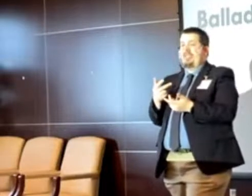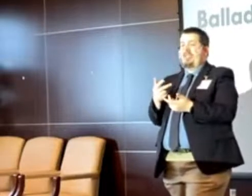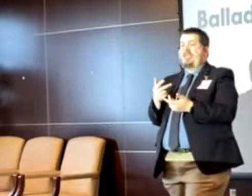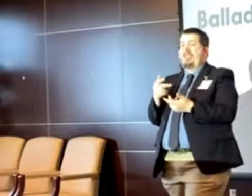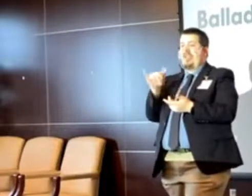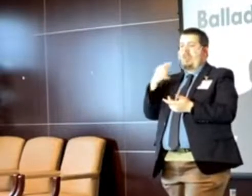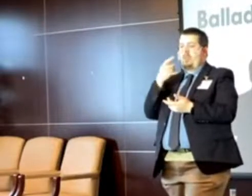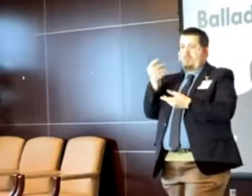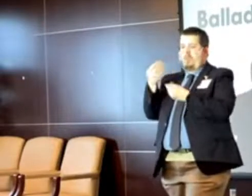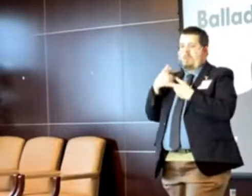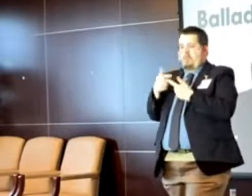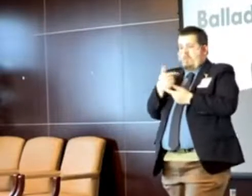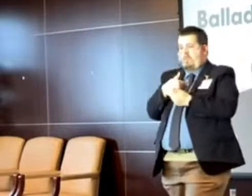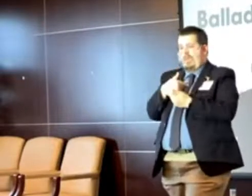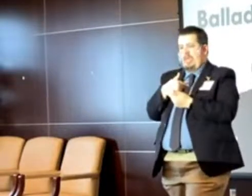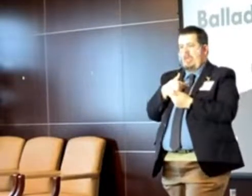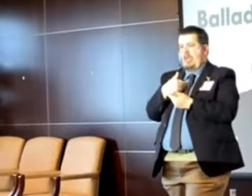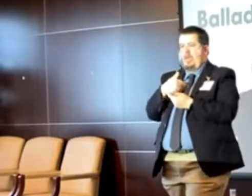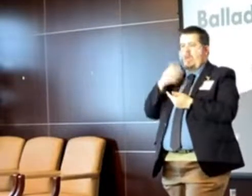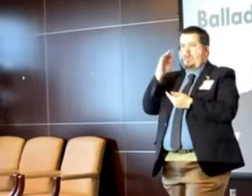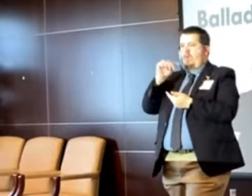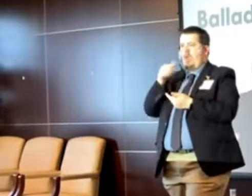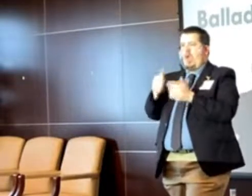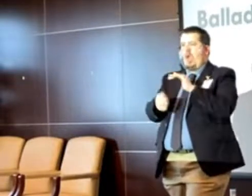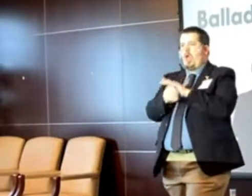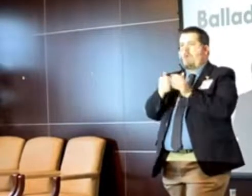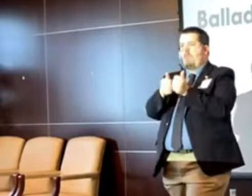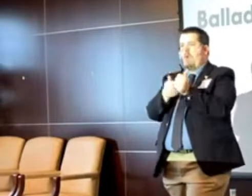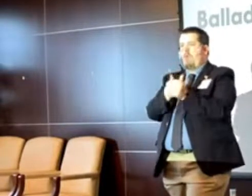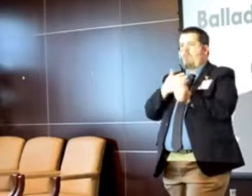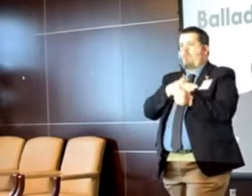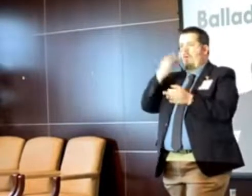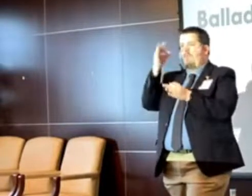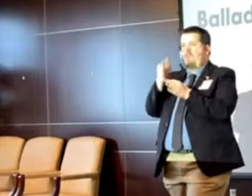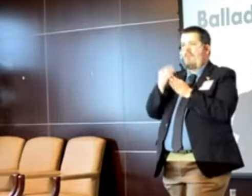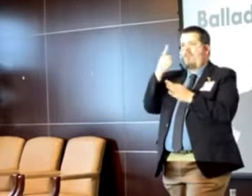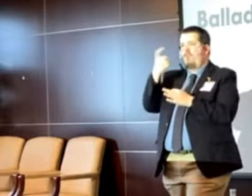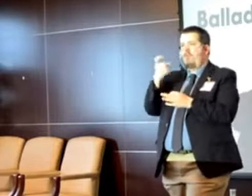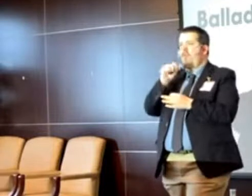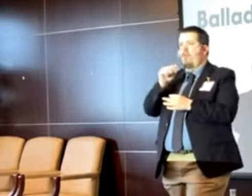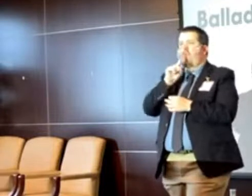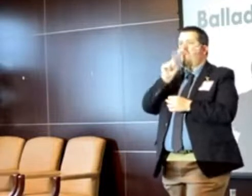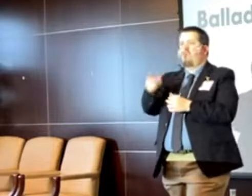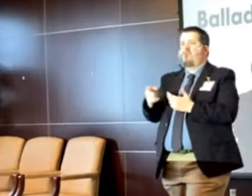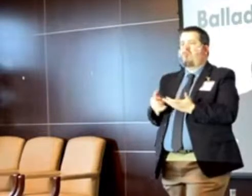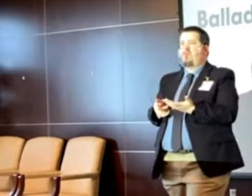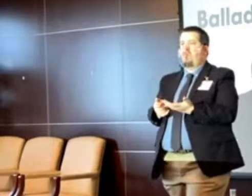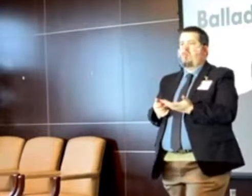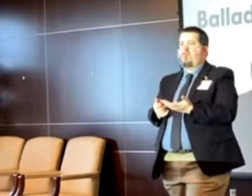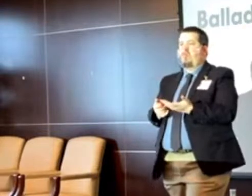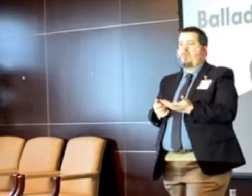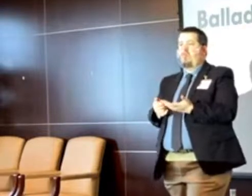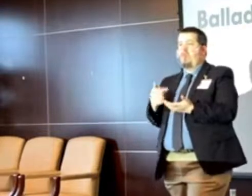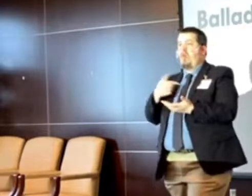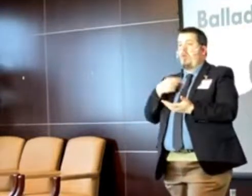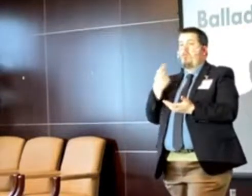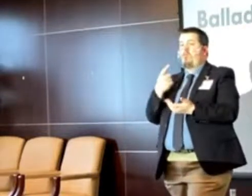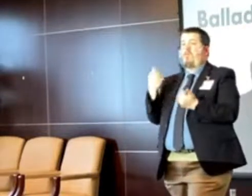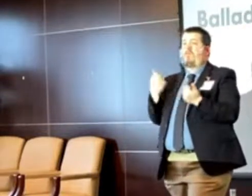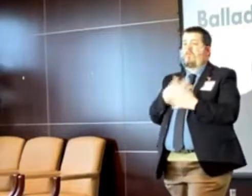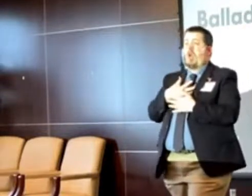this is what they say to me. I'm not going to hide behind my faith for something that isn't true. I'm just